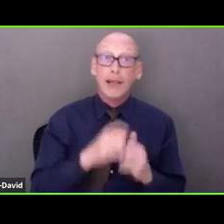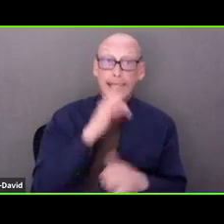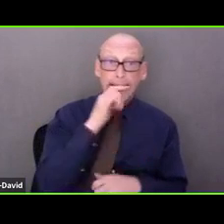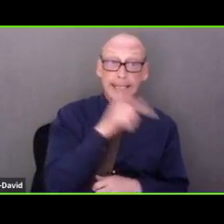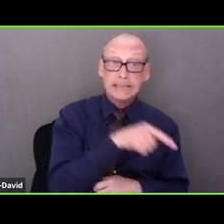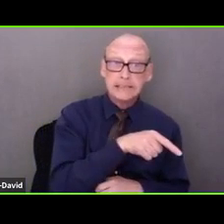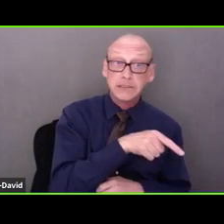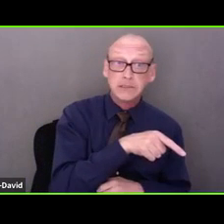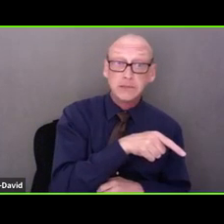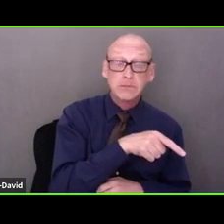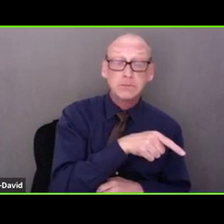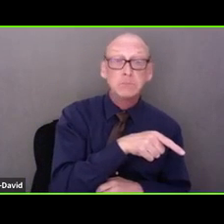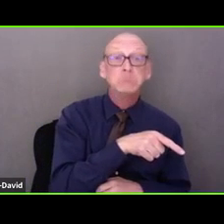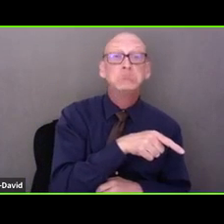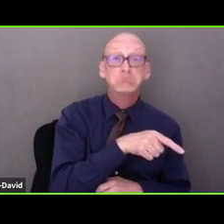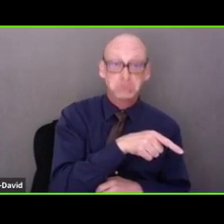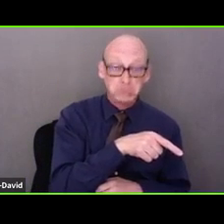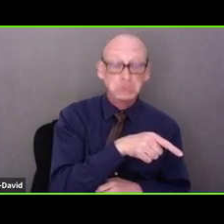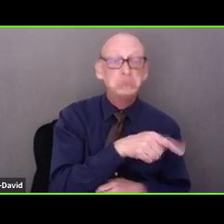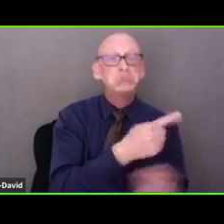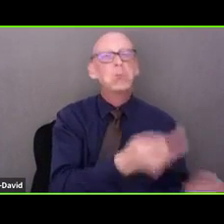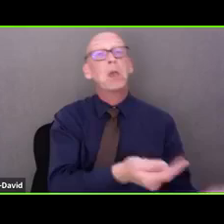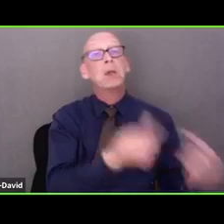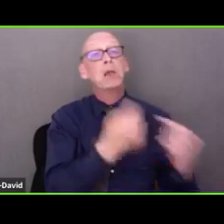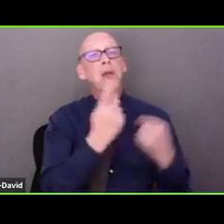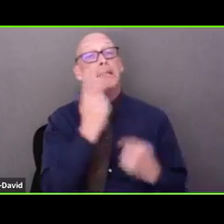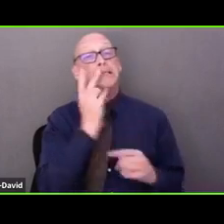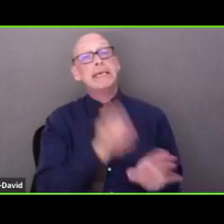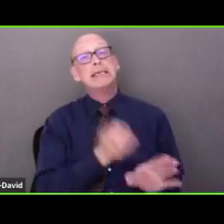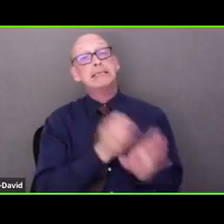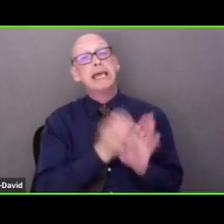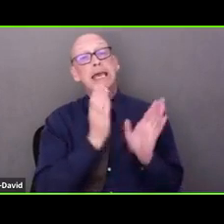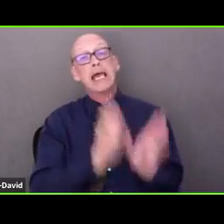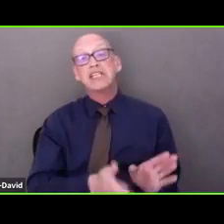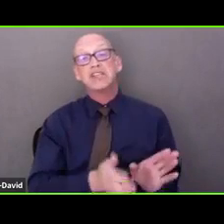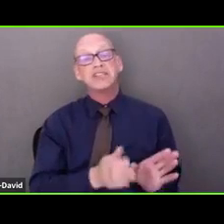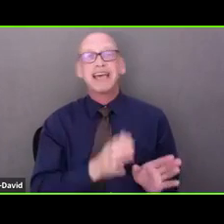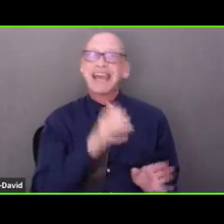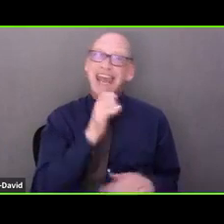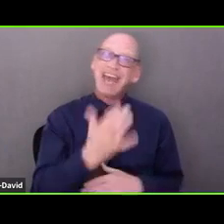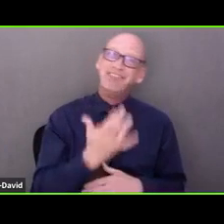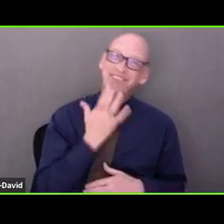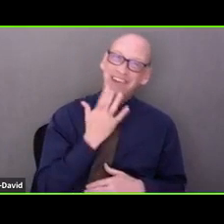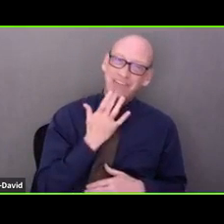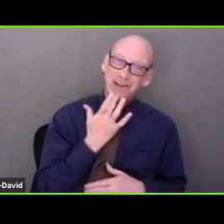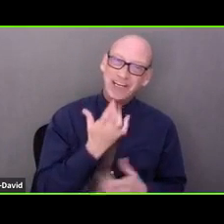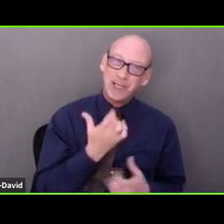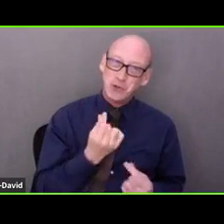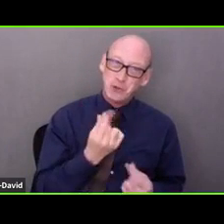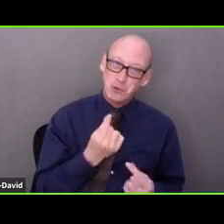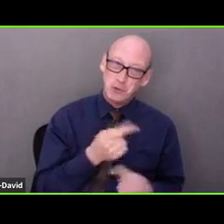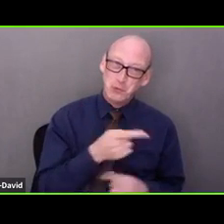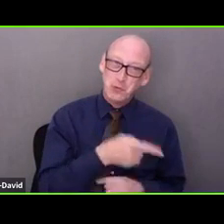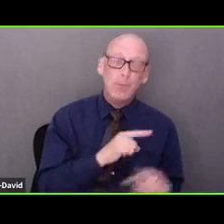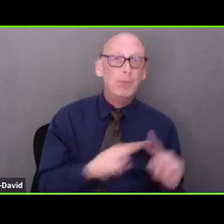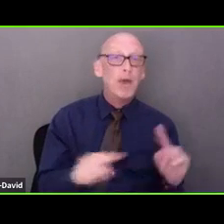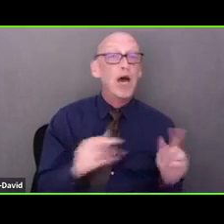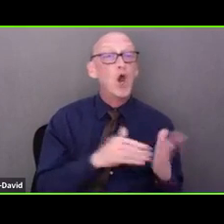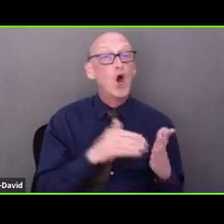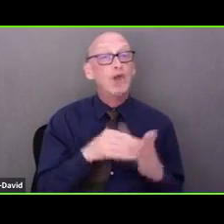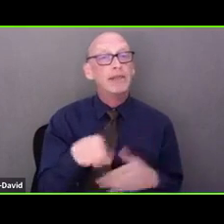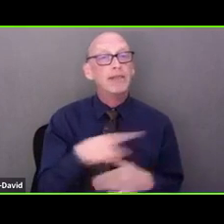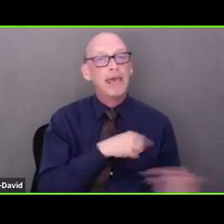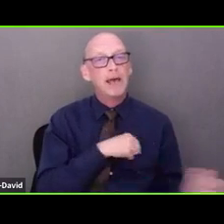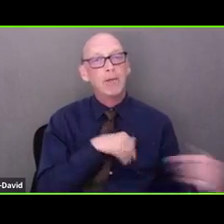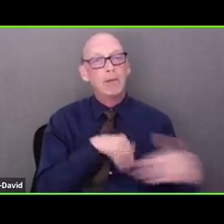hand, coming to see a psychologist generally is not one of the favorite things that they do. Oftentimes they will come